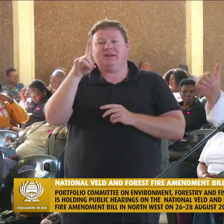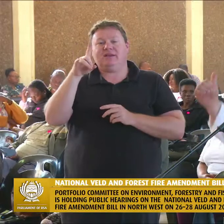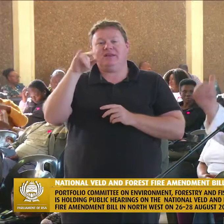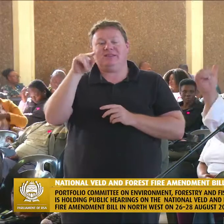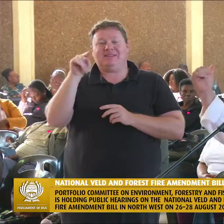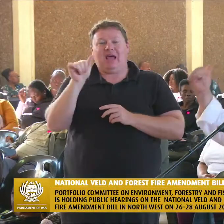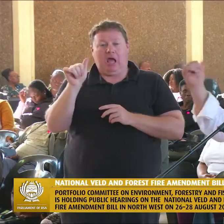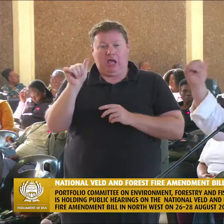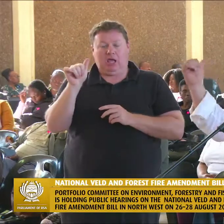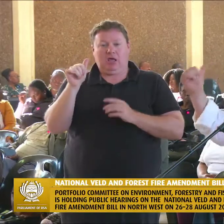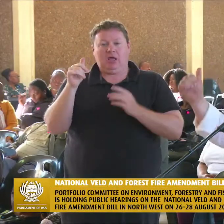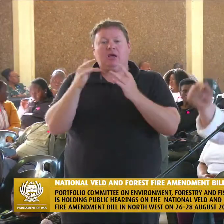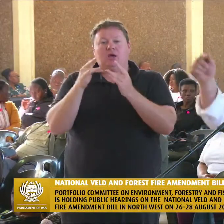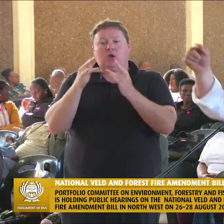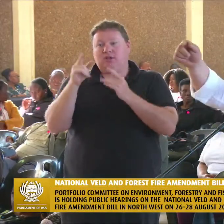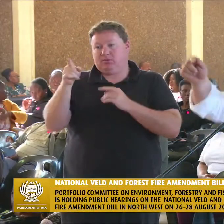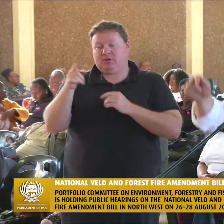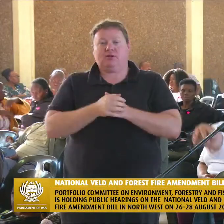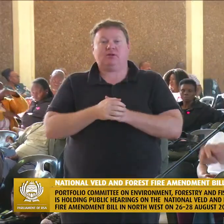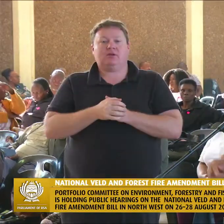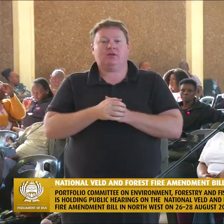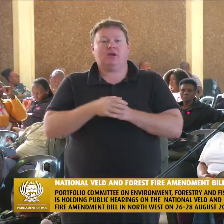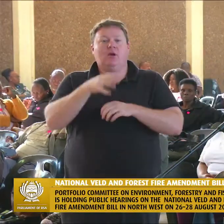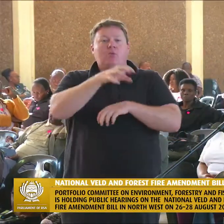and the provincial disaster management